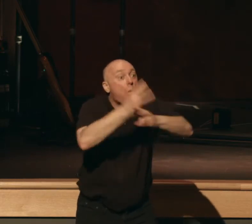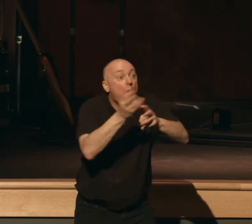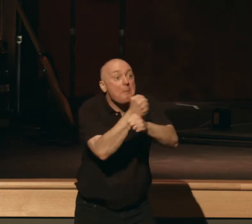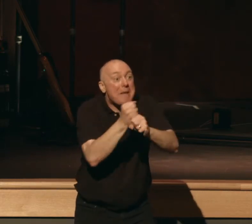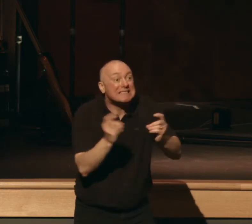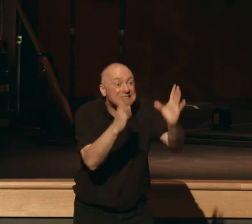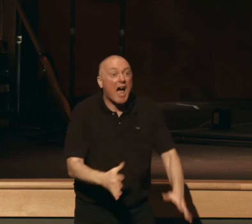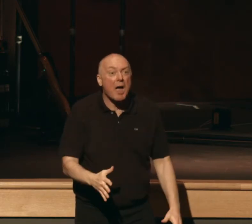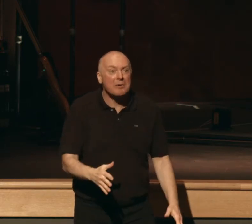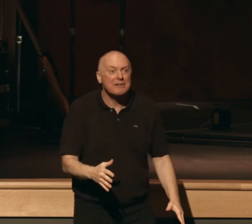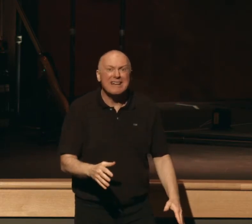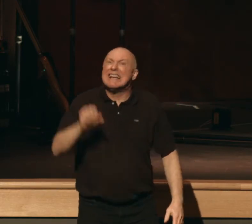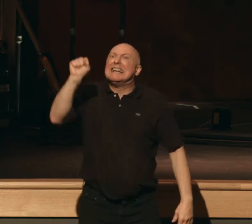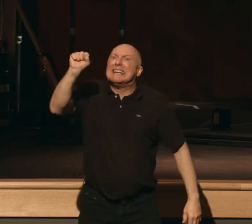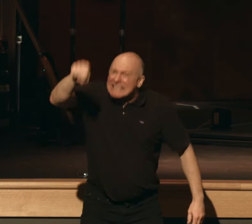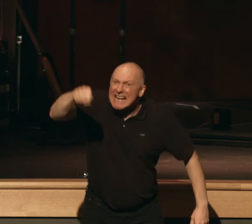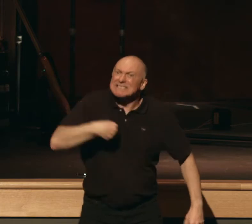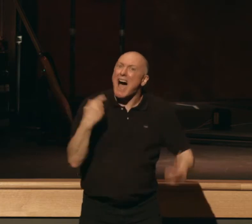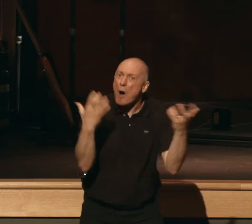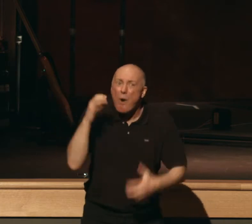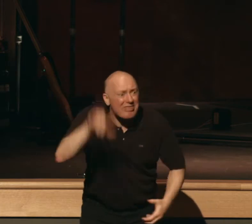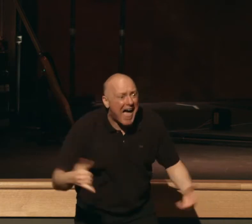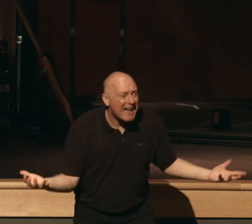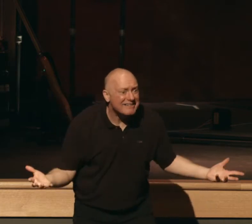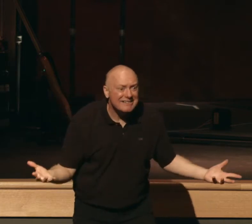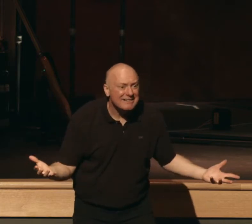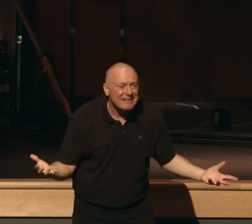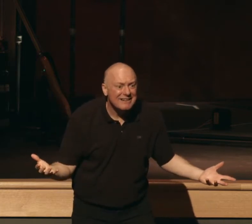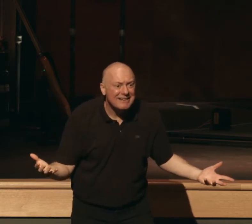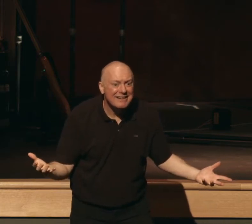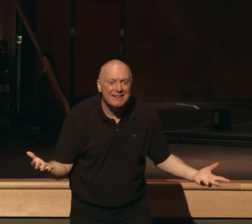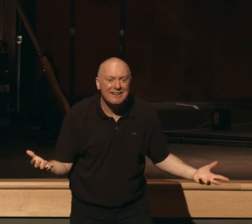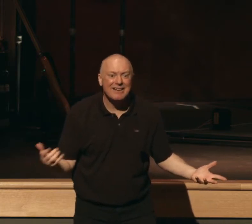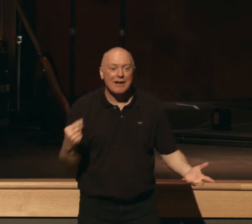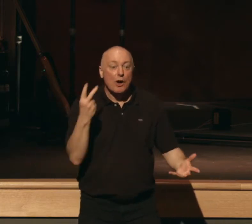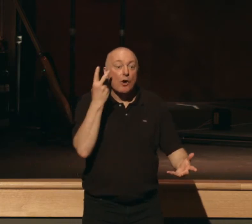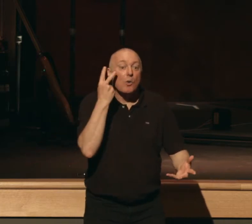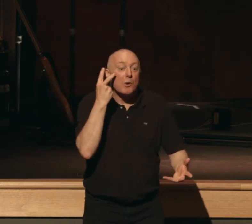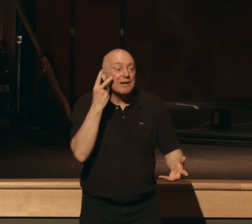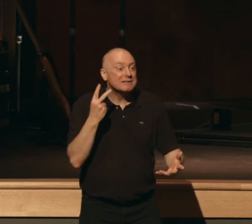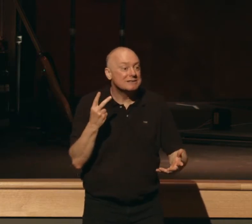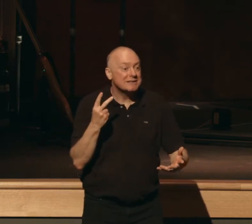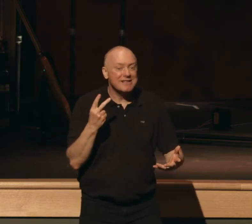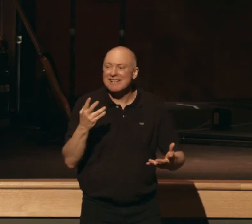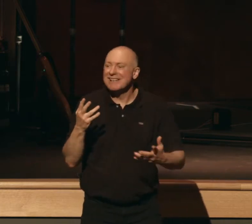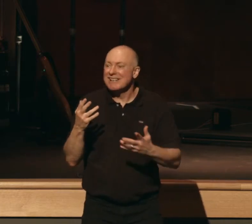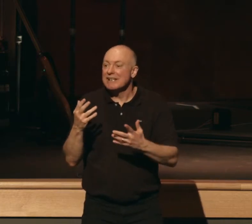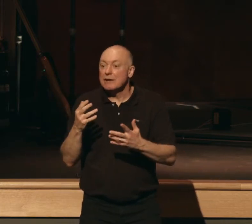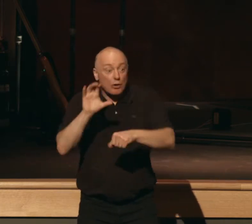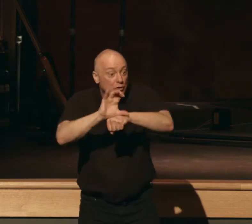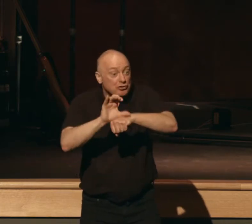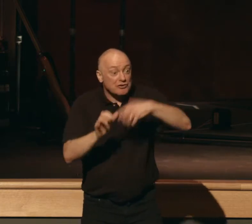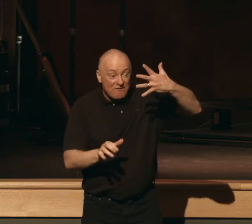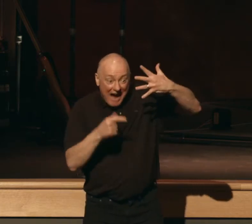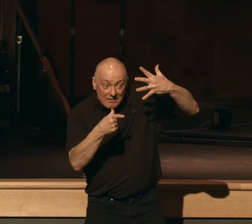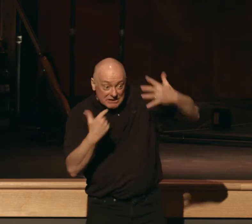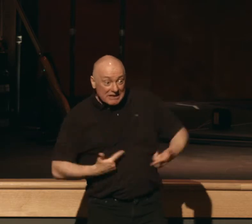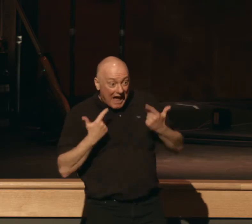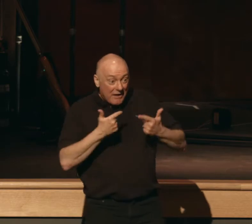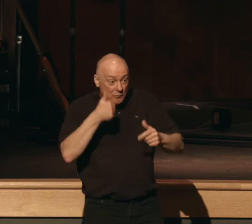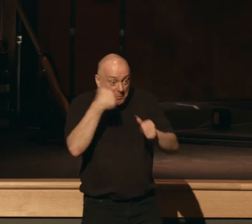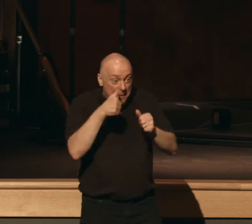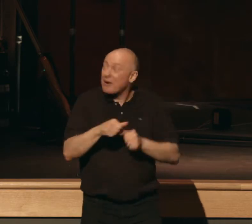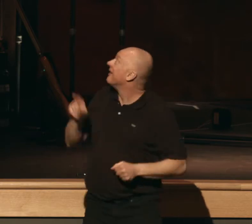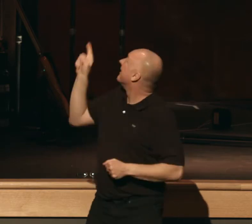world and make disciples, and we're like, yes, I want that. We see the new discipleship model of our church, the 5G life, up on the